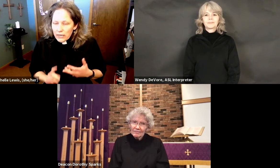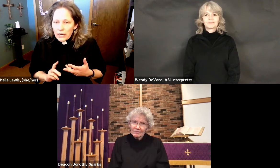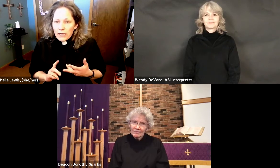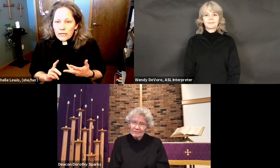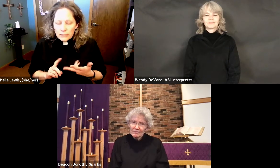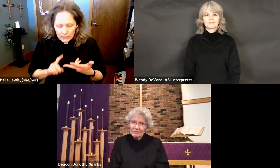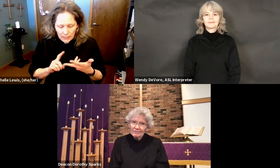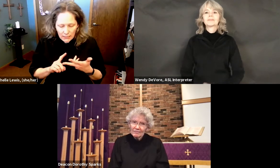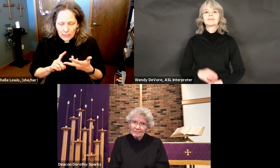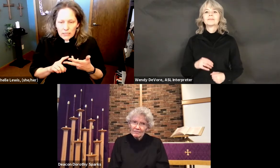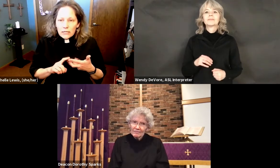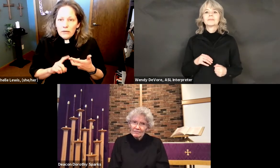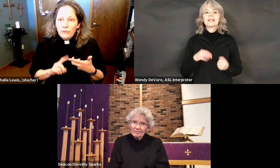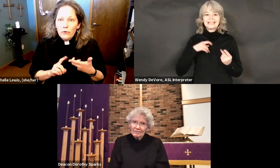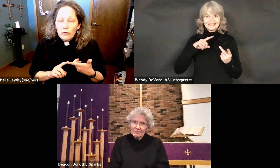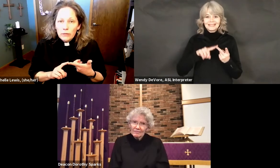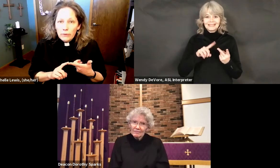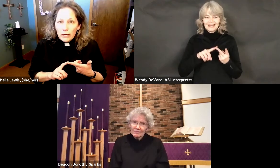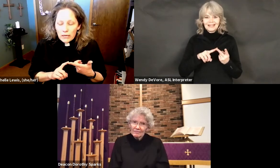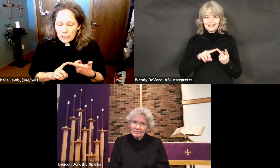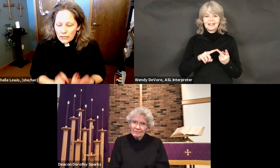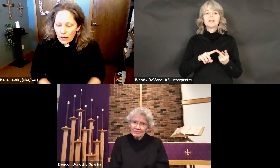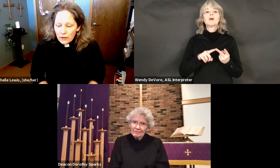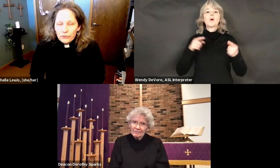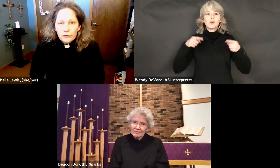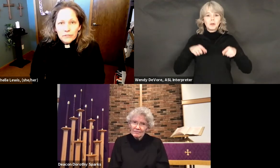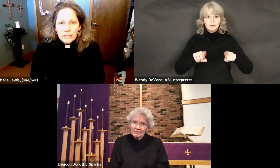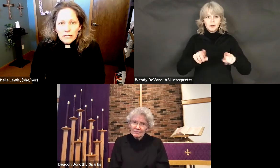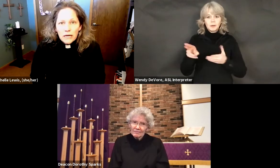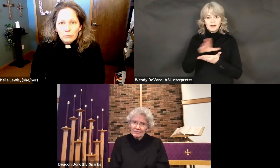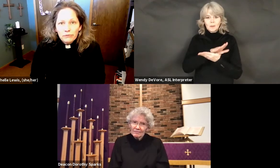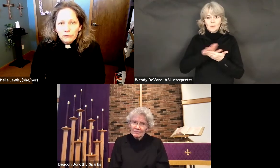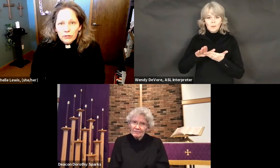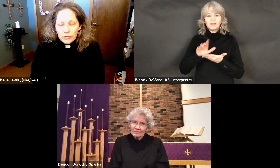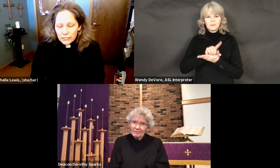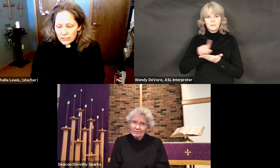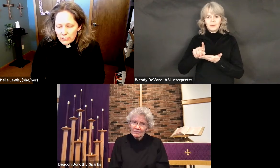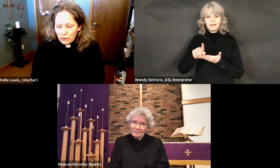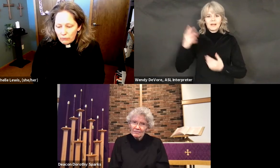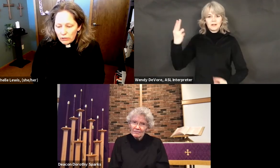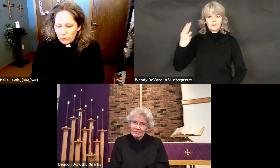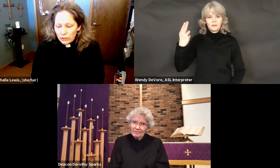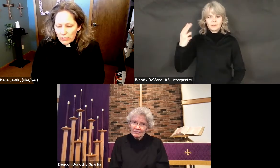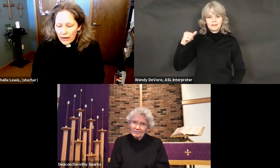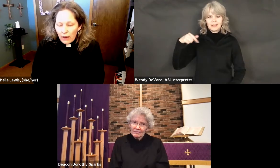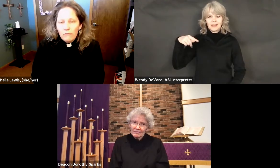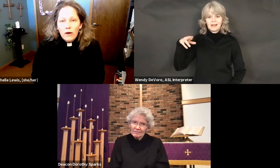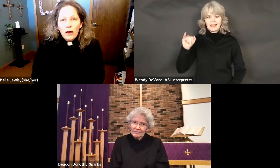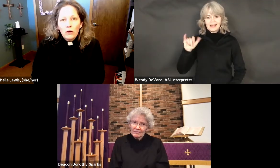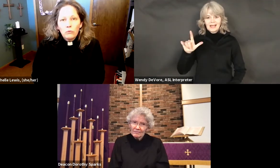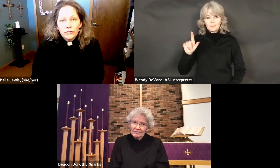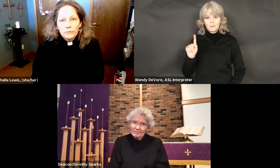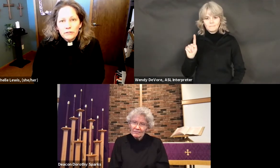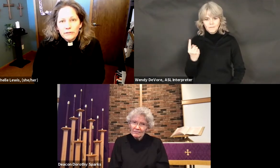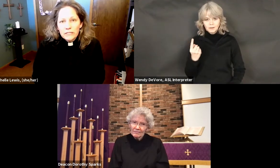The second thing then for Holy Week is that on Thursday, April 1st, we will have